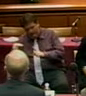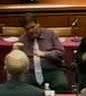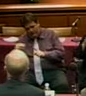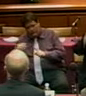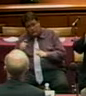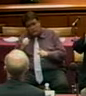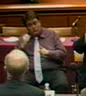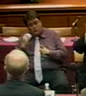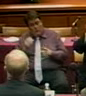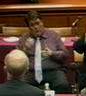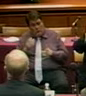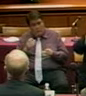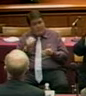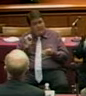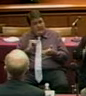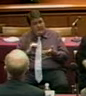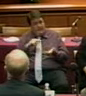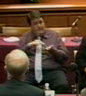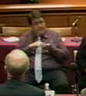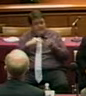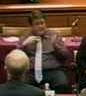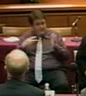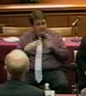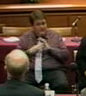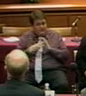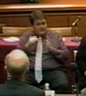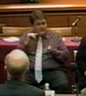So it means that